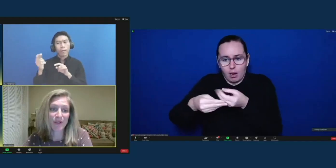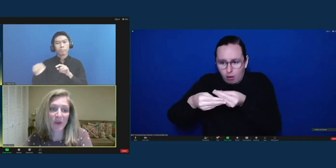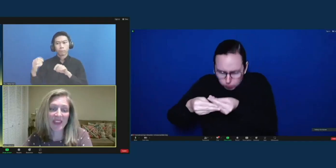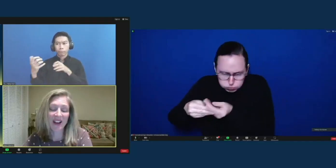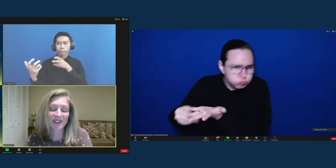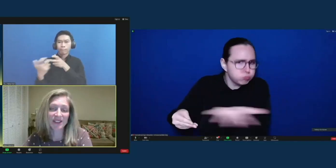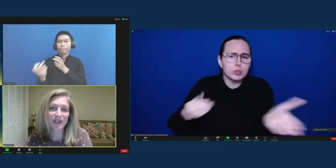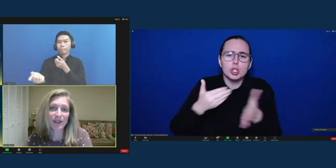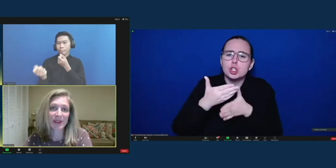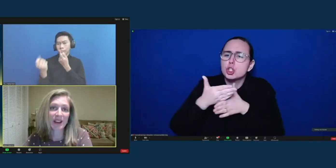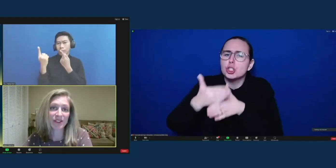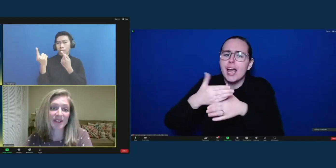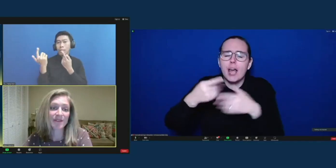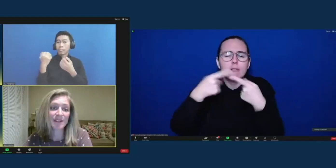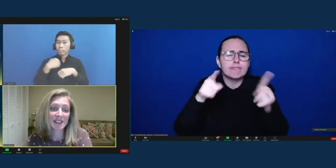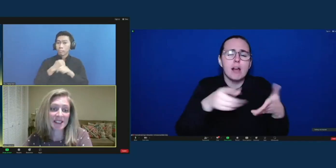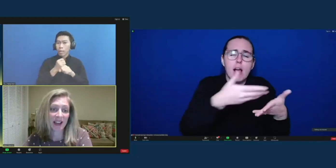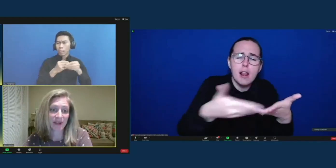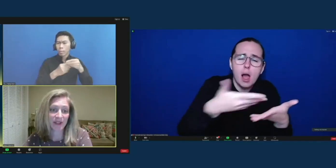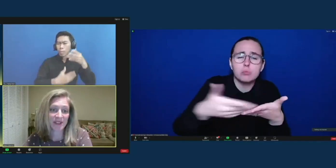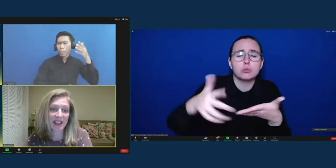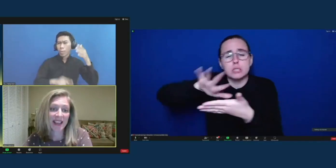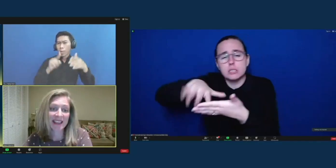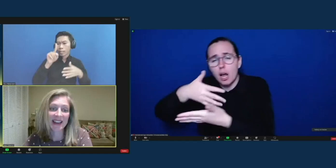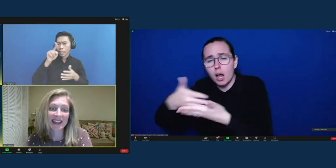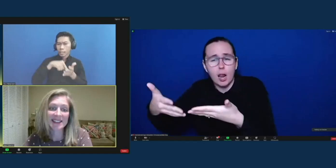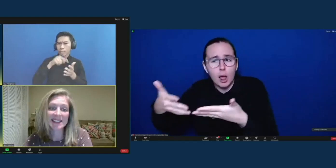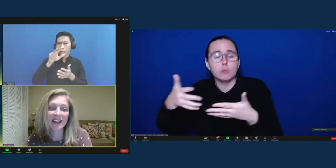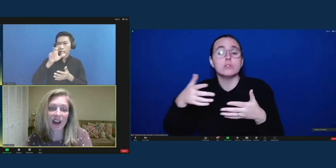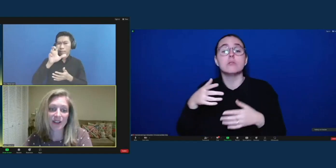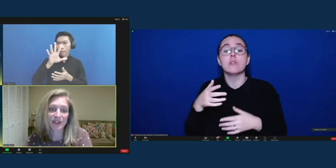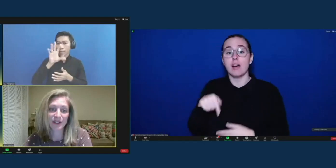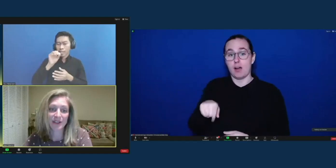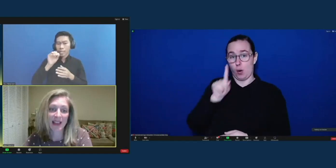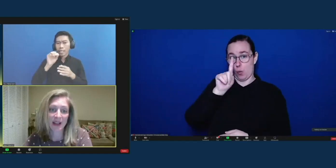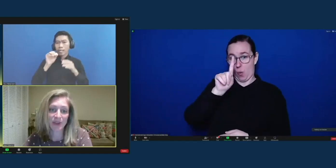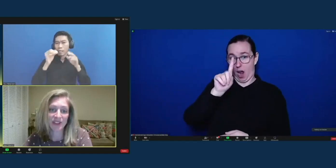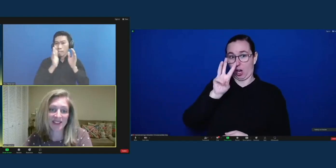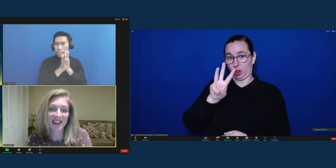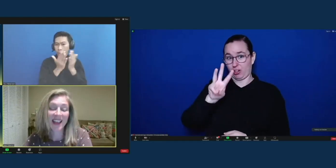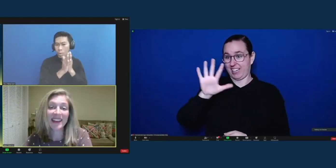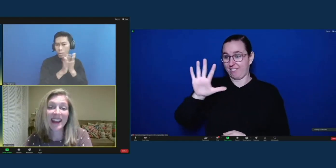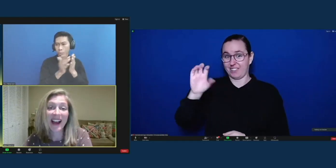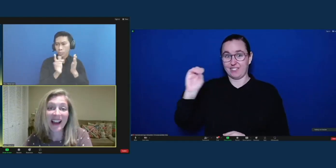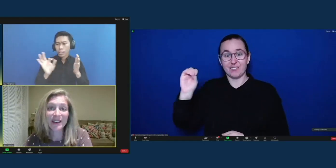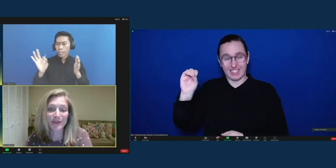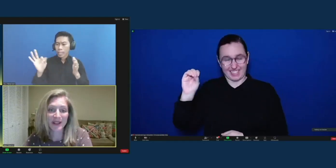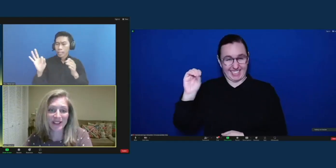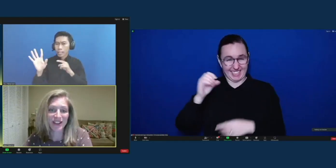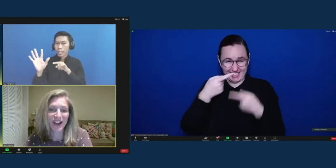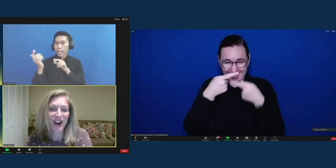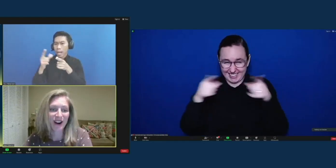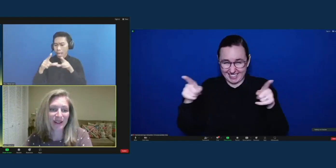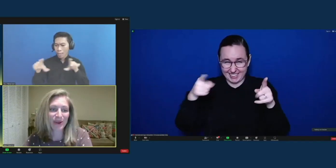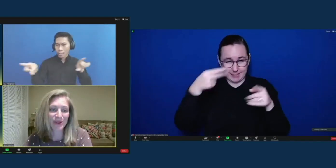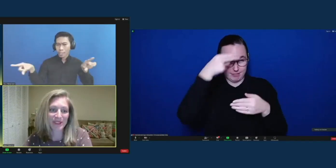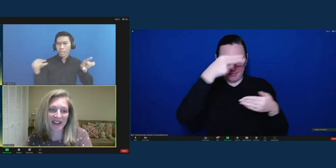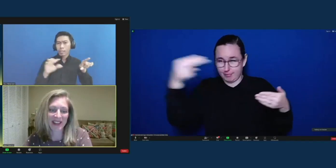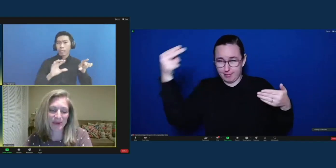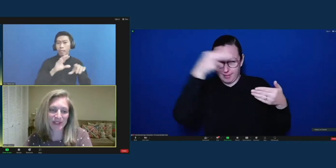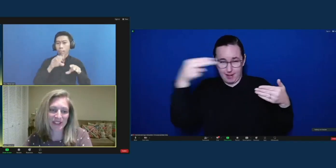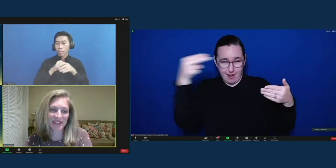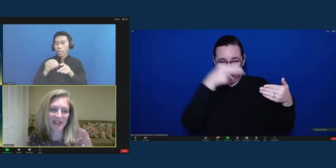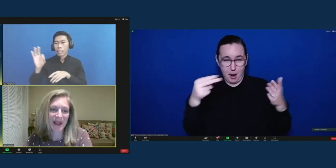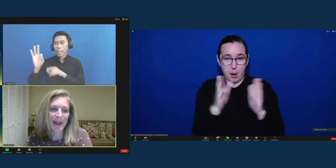of over 1,350 titles in 19 underserved languages, 9 of which are local